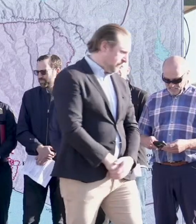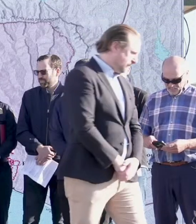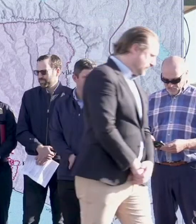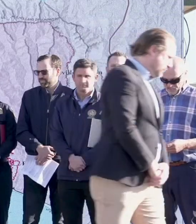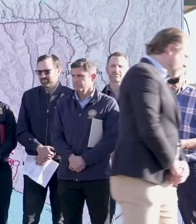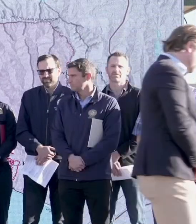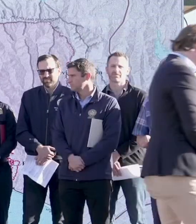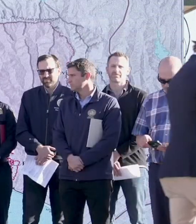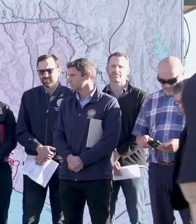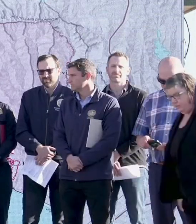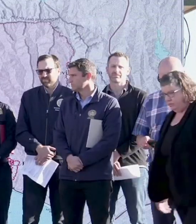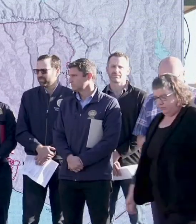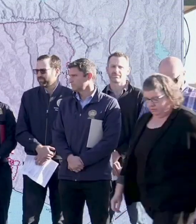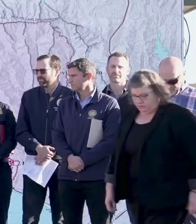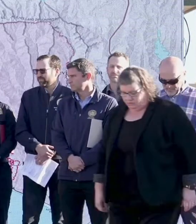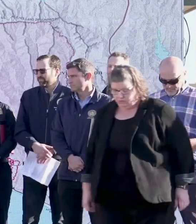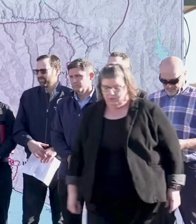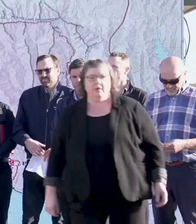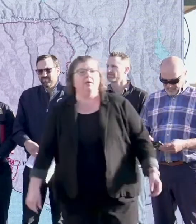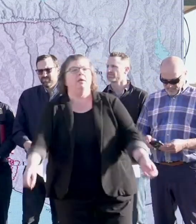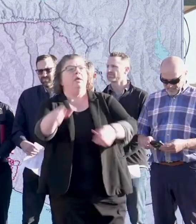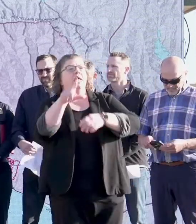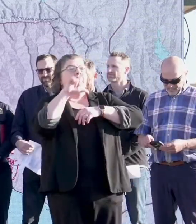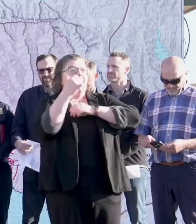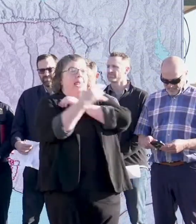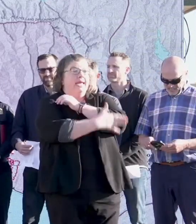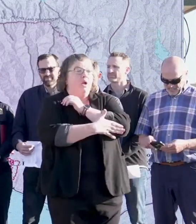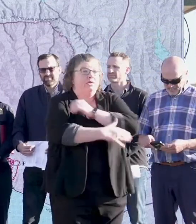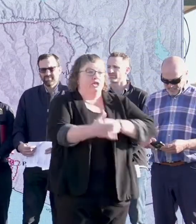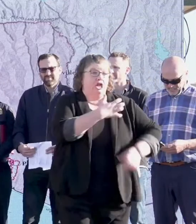Los Angeles County Sheriff.